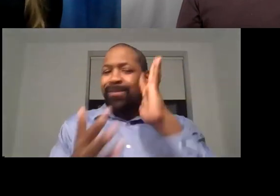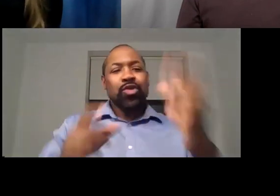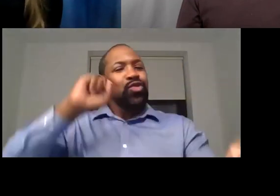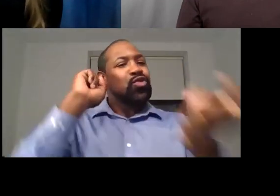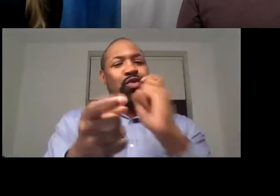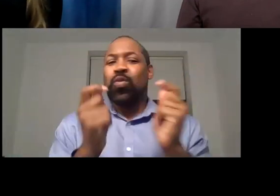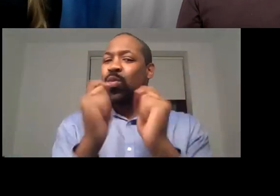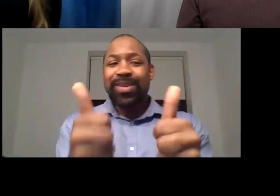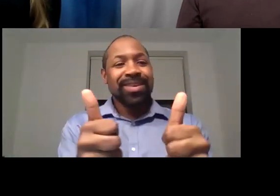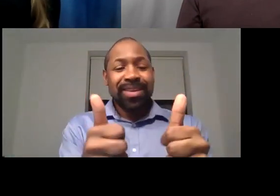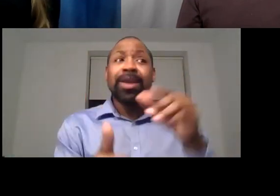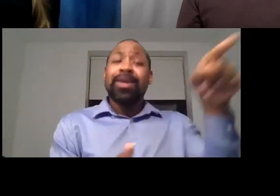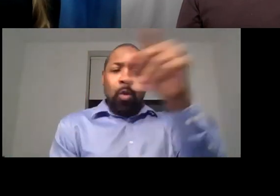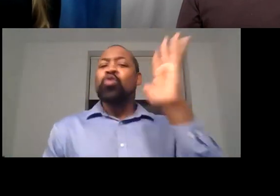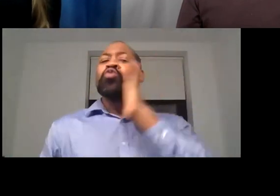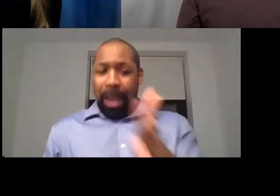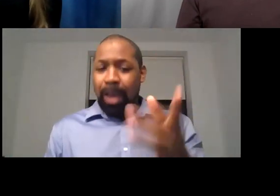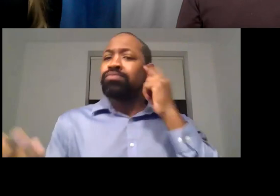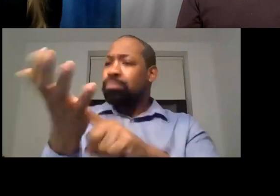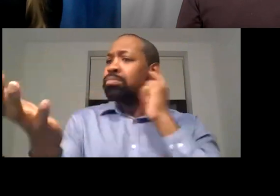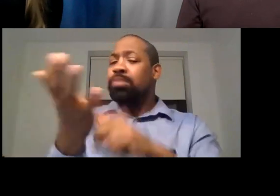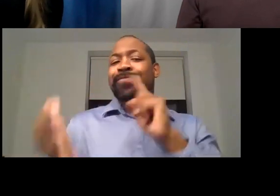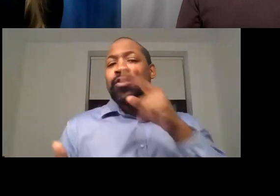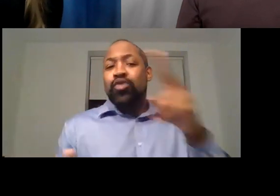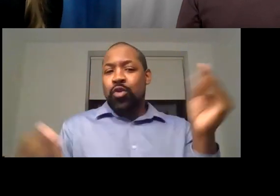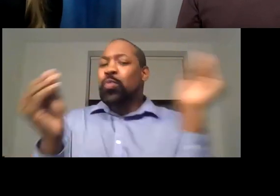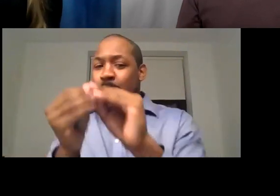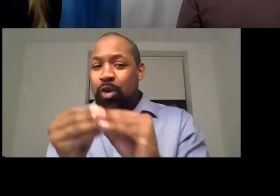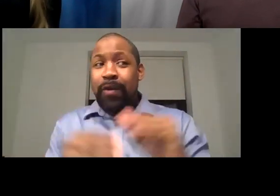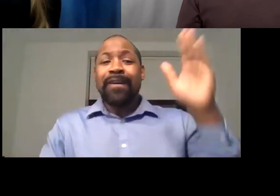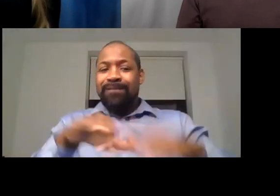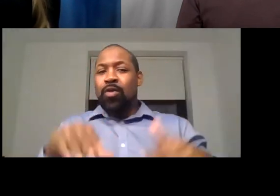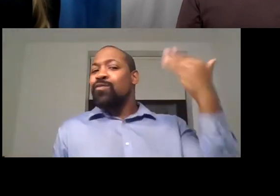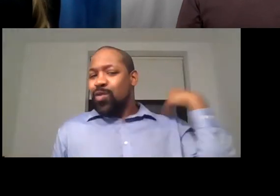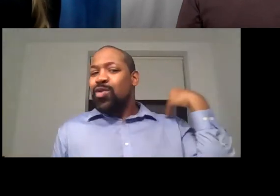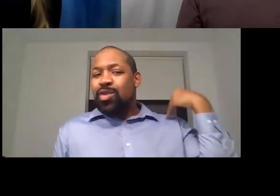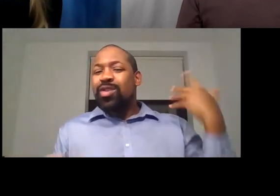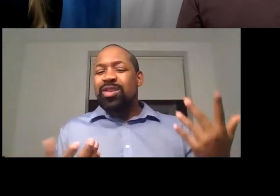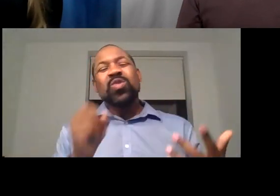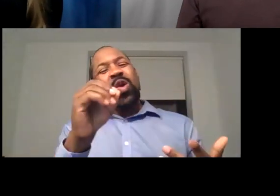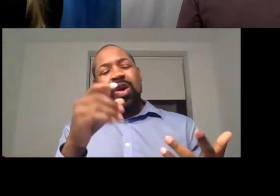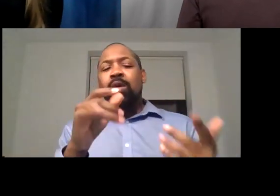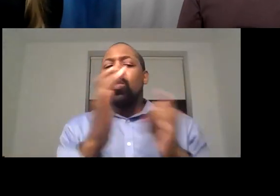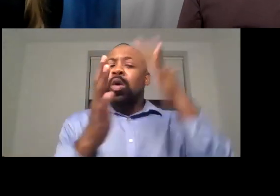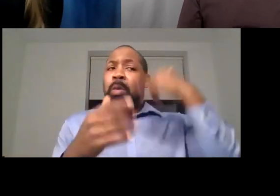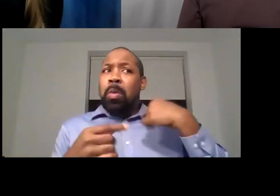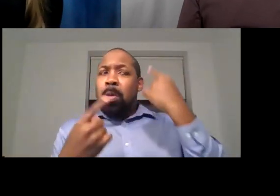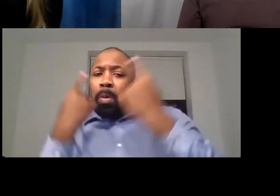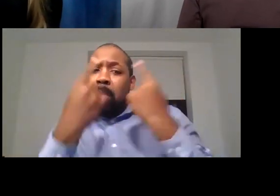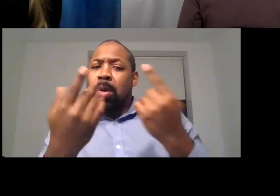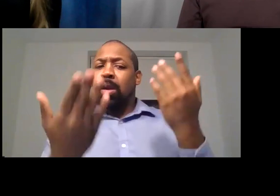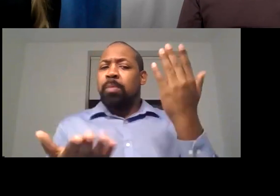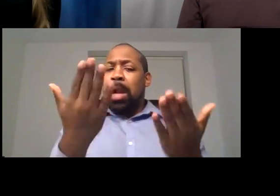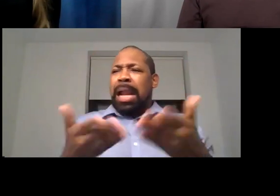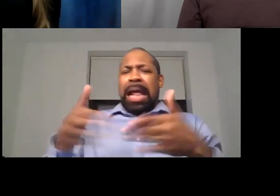community. We want to build that collaboration, because that's where real change will happen. And as much as the legislator recognizes that the community